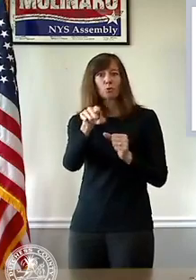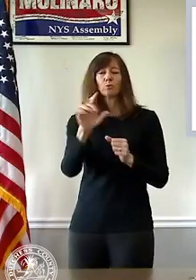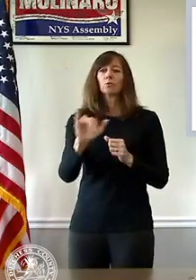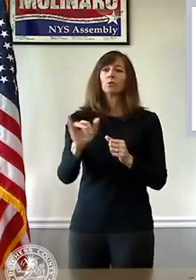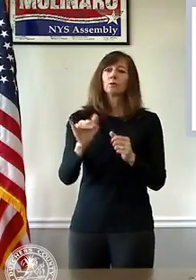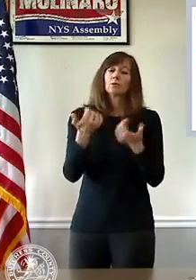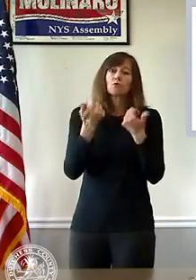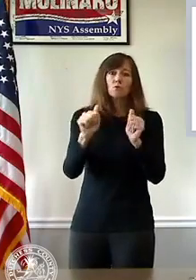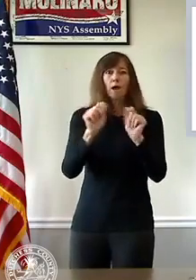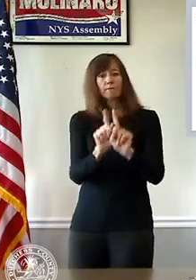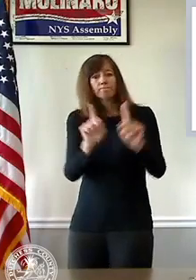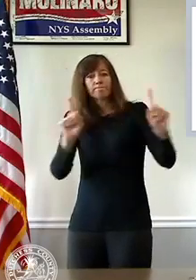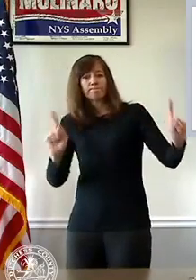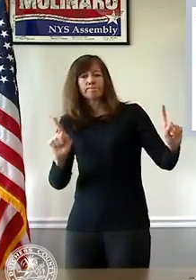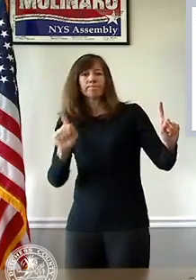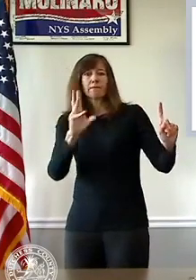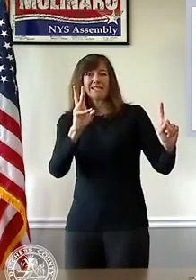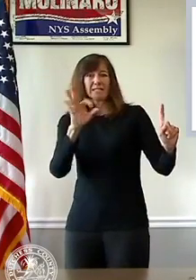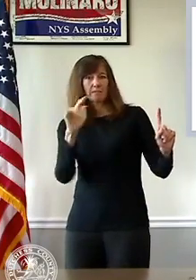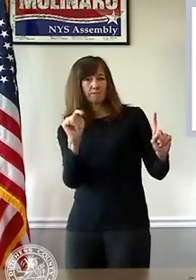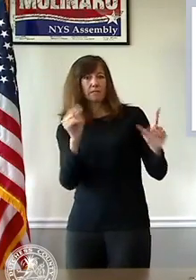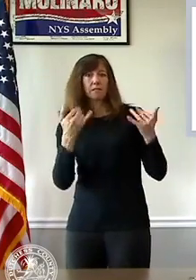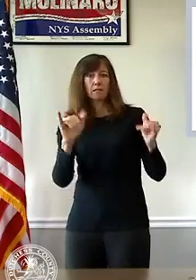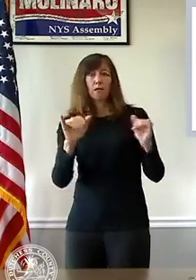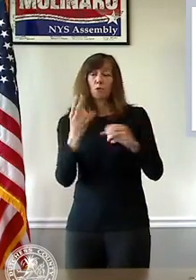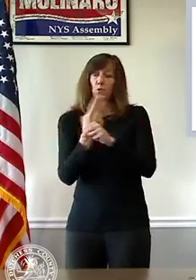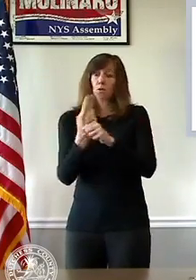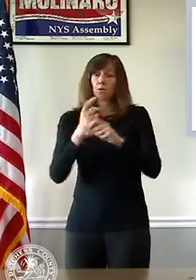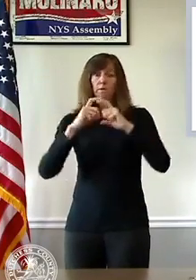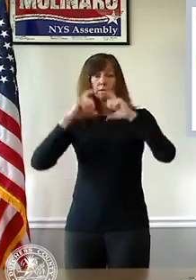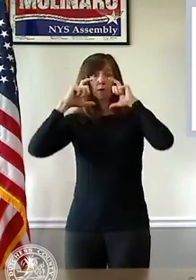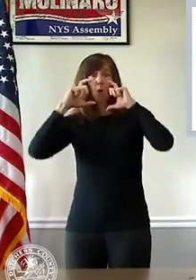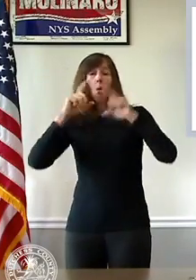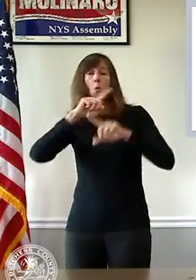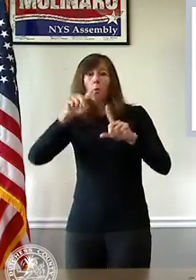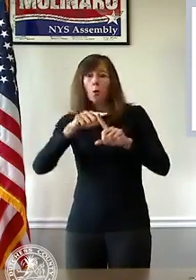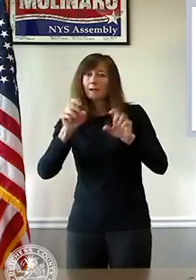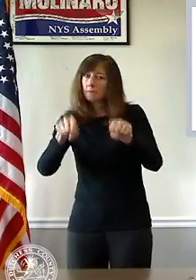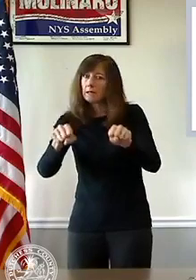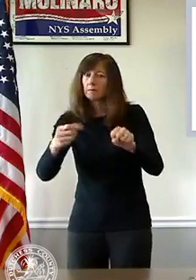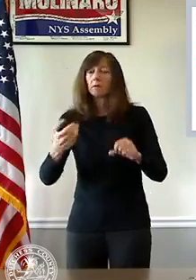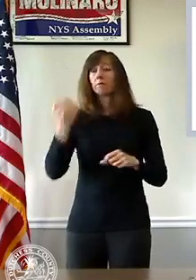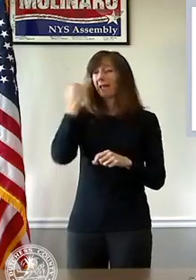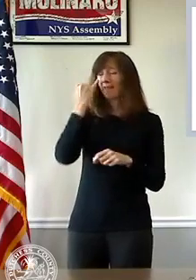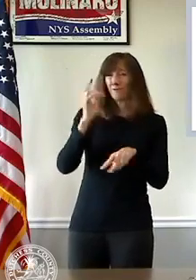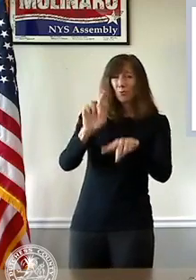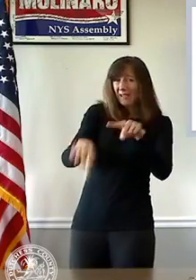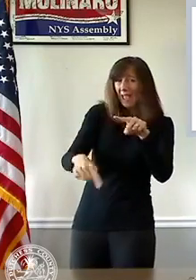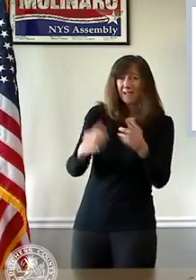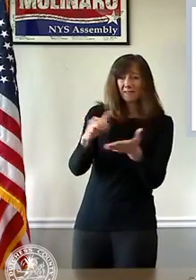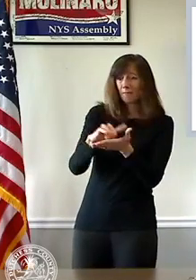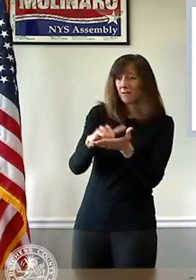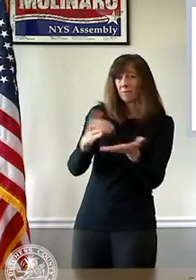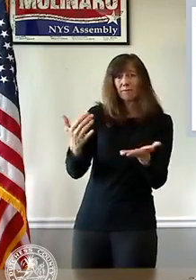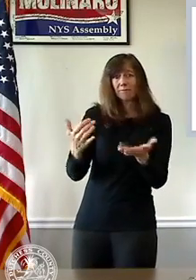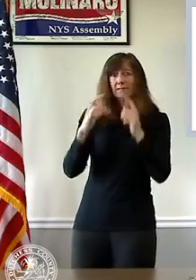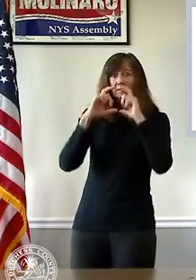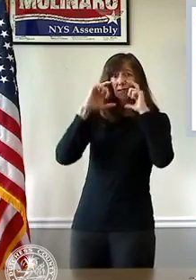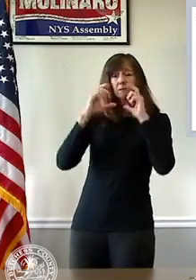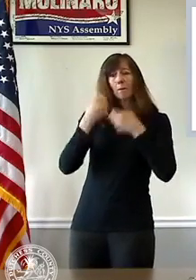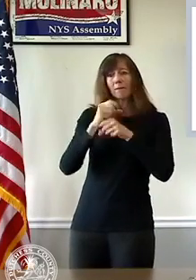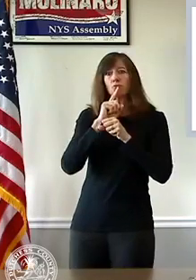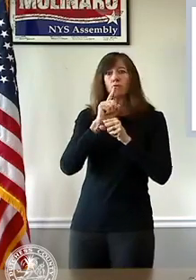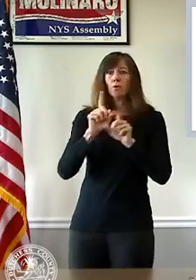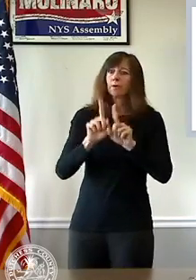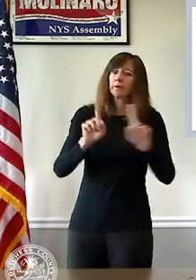social distancing and wear a face covering when you can. And if you can't, you should be certain that if you are within distance,